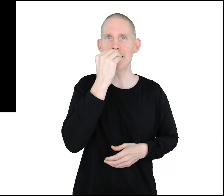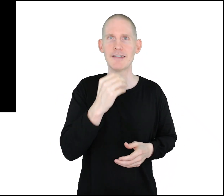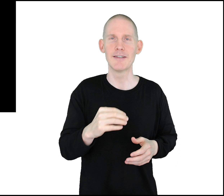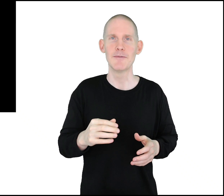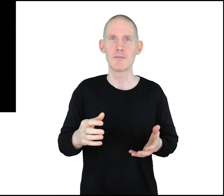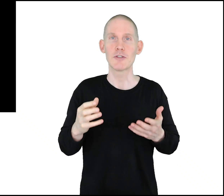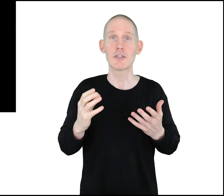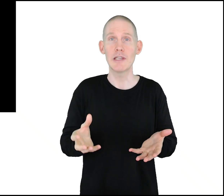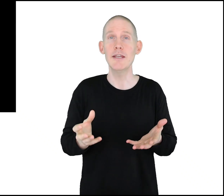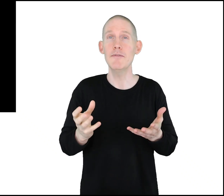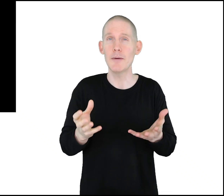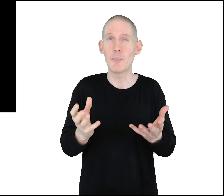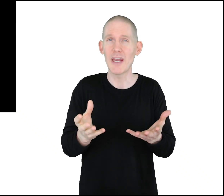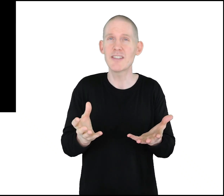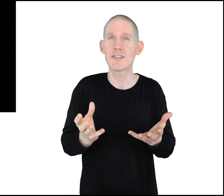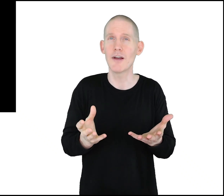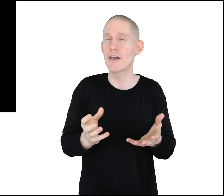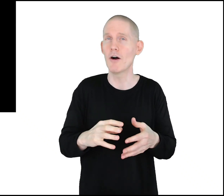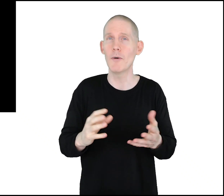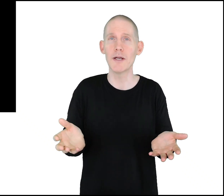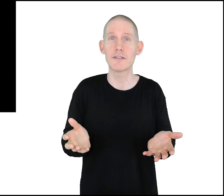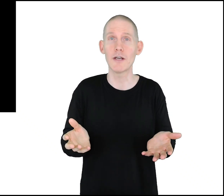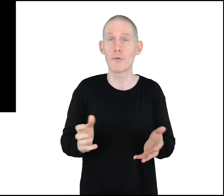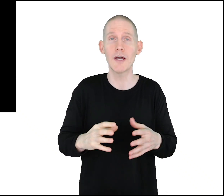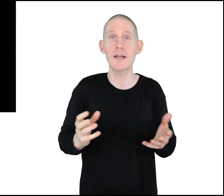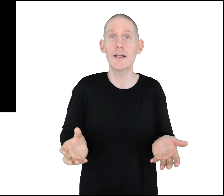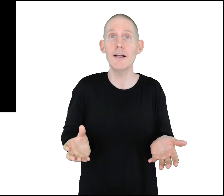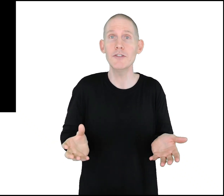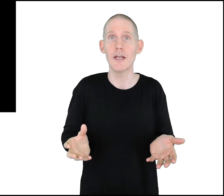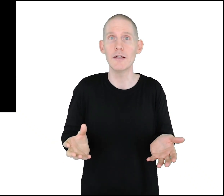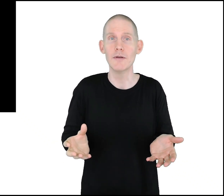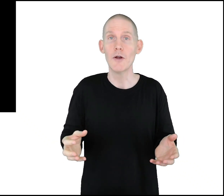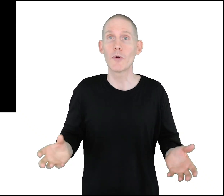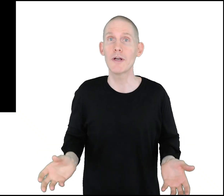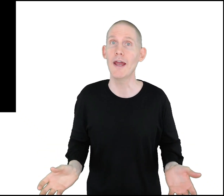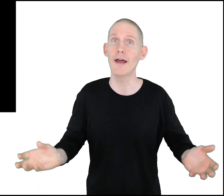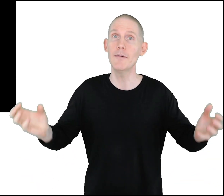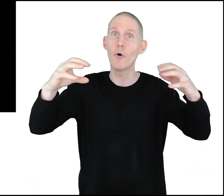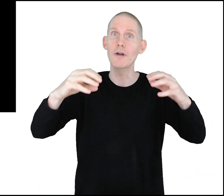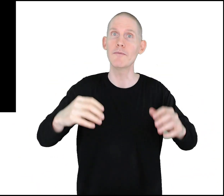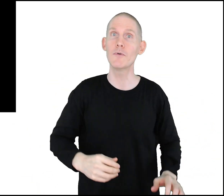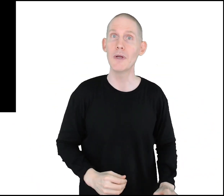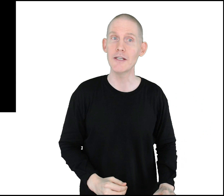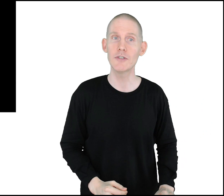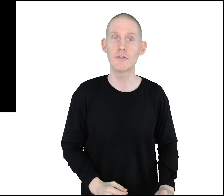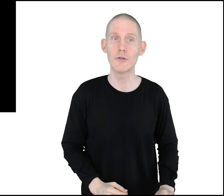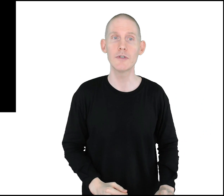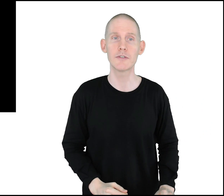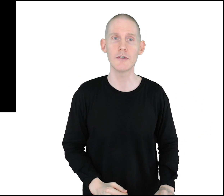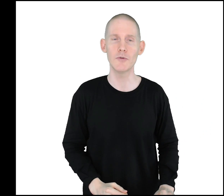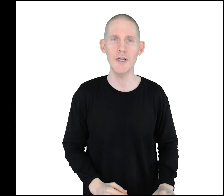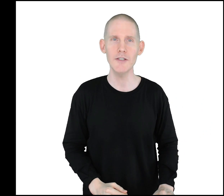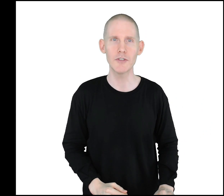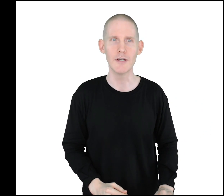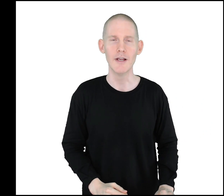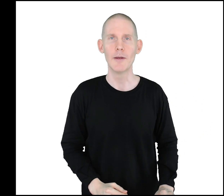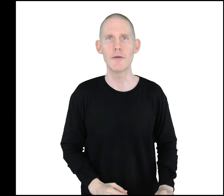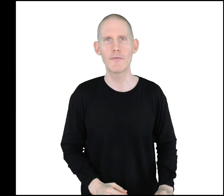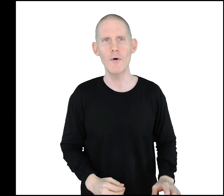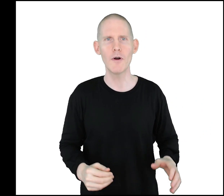eat, just leave that base sign all by itself. We're not going to conjugate it. We're going to add more information to the situation. Before,